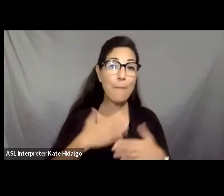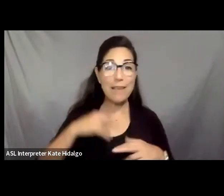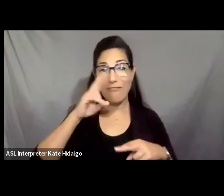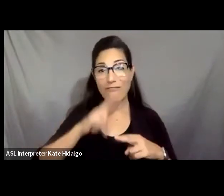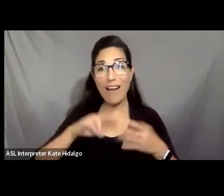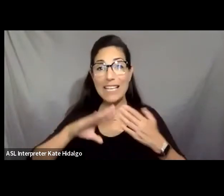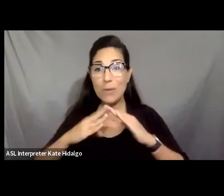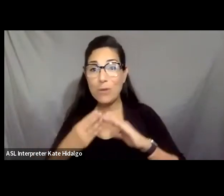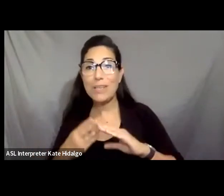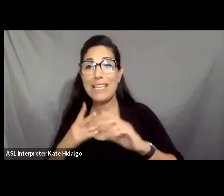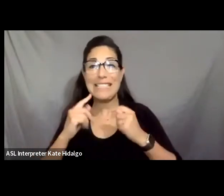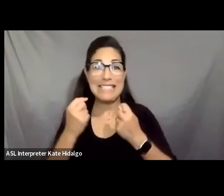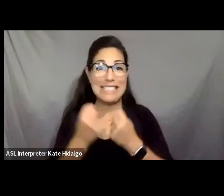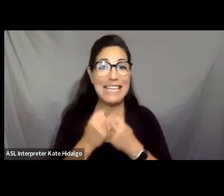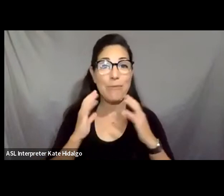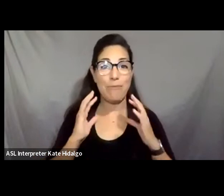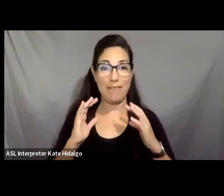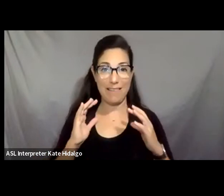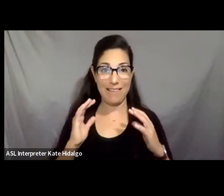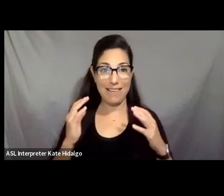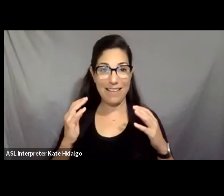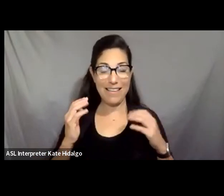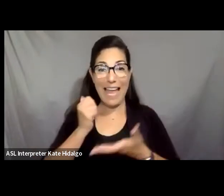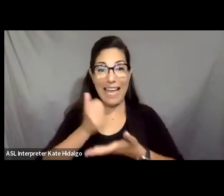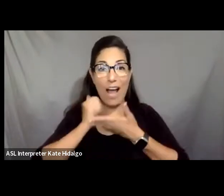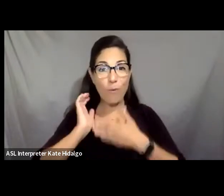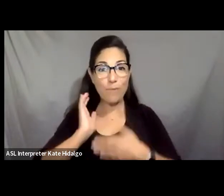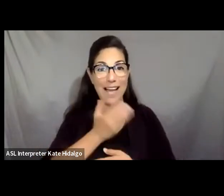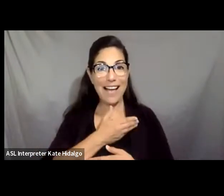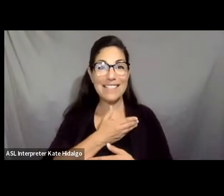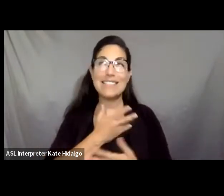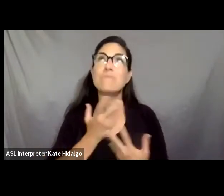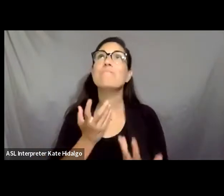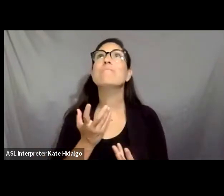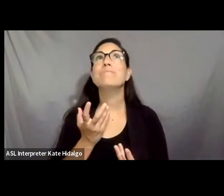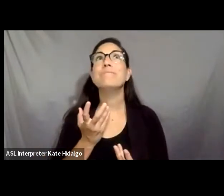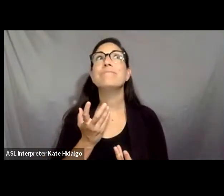It's a team. It helps us